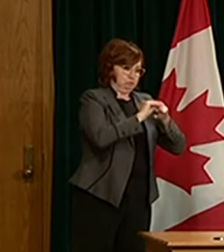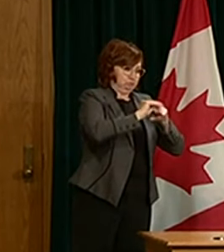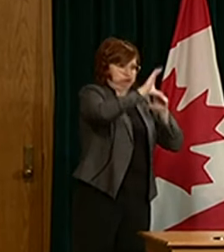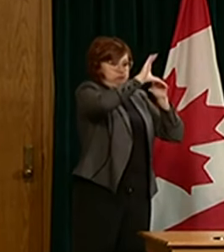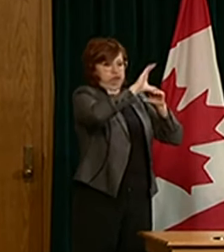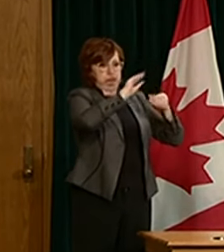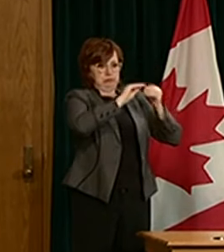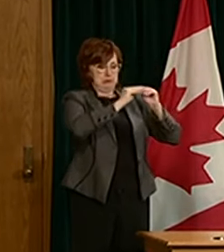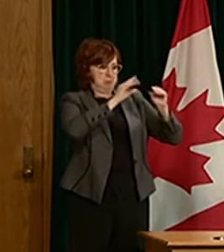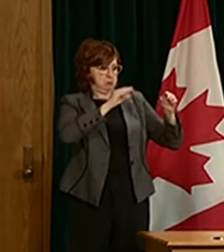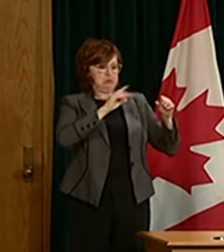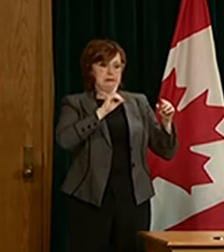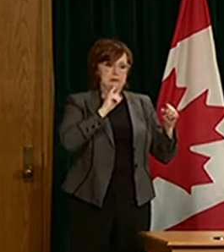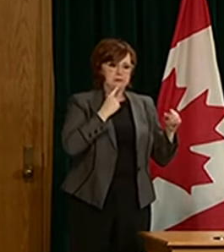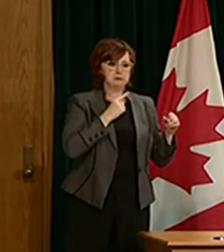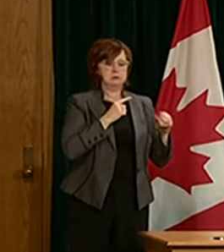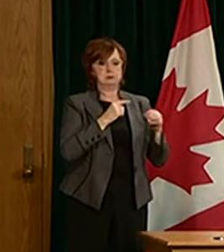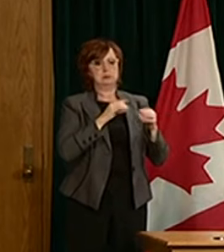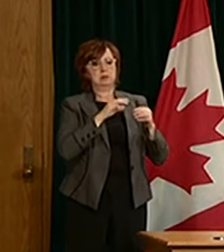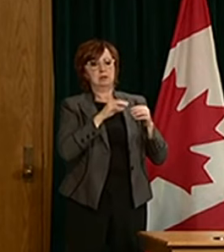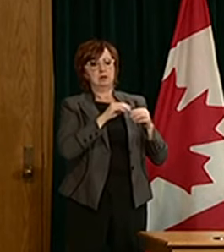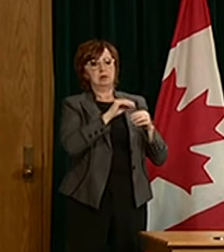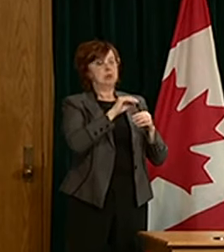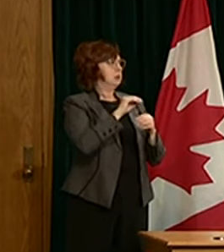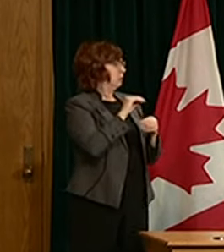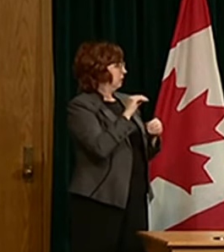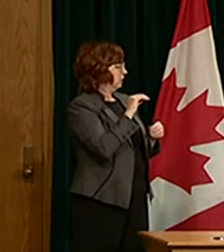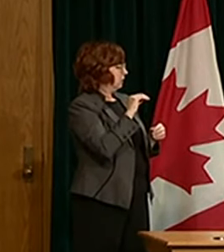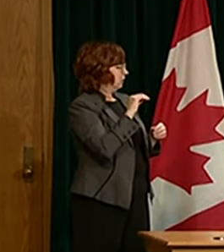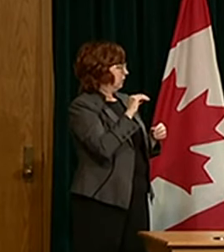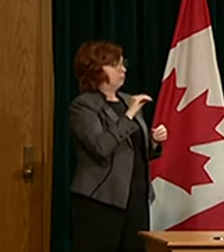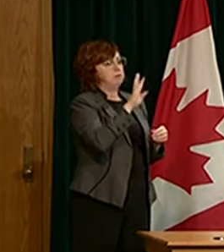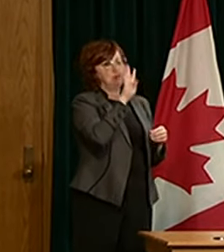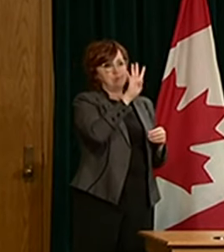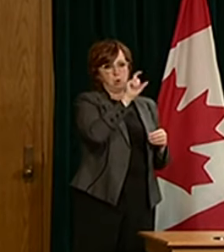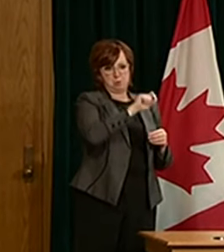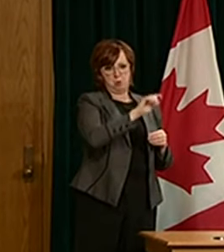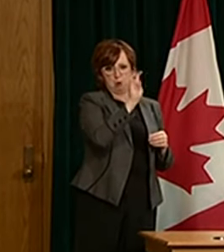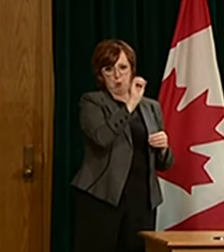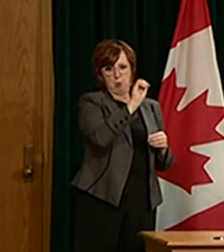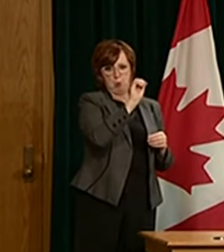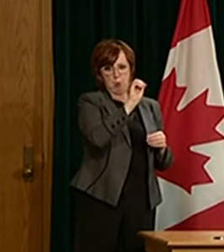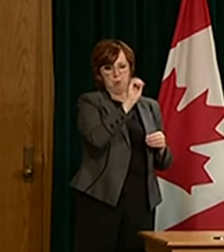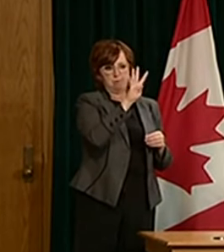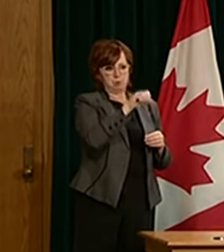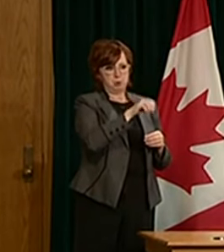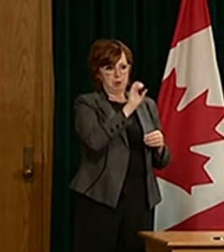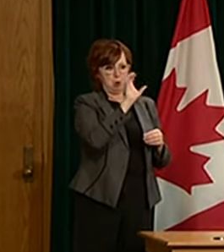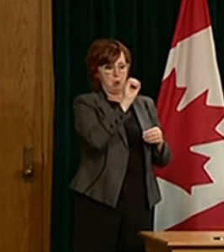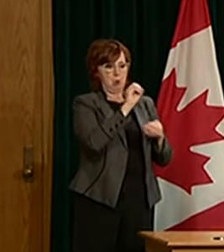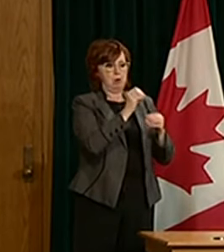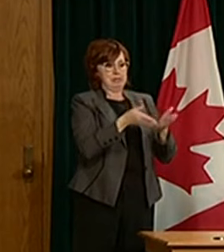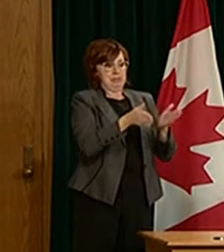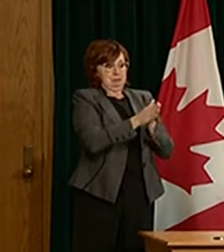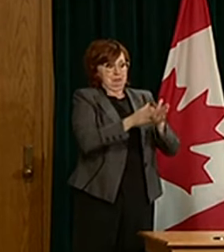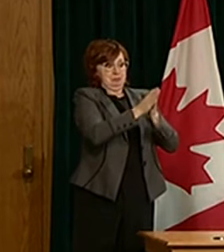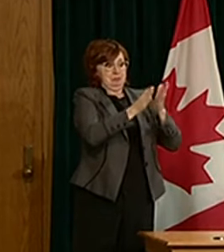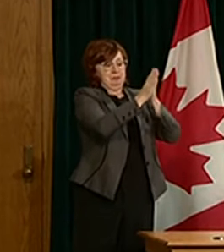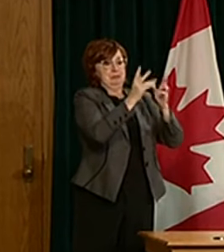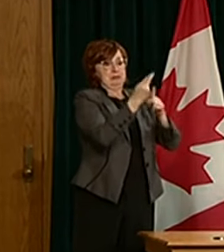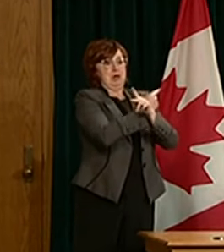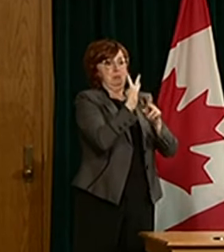4.0. And that number came from the modeling lab has the ability to do advanced analytics,